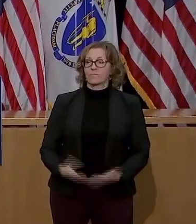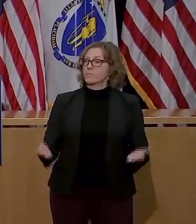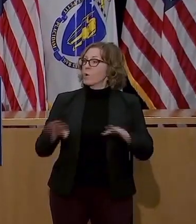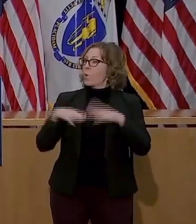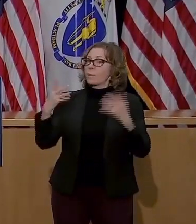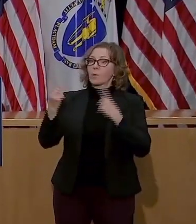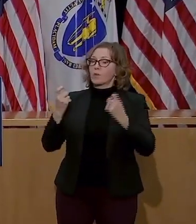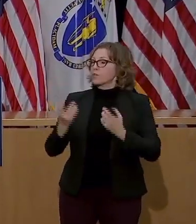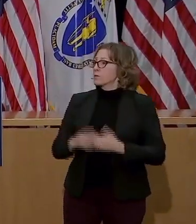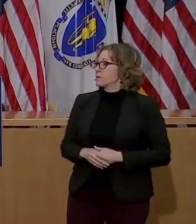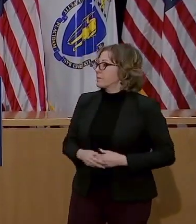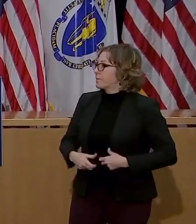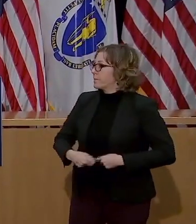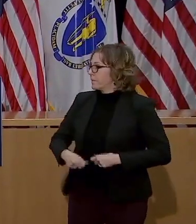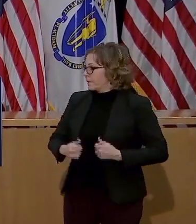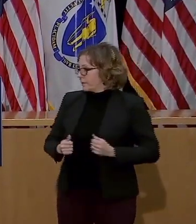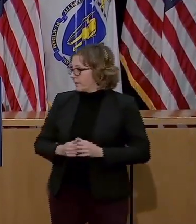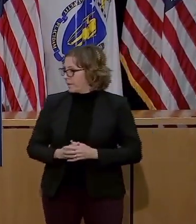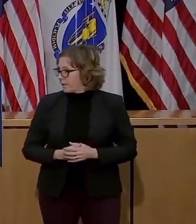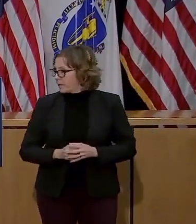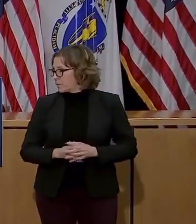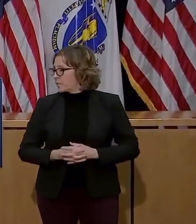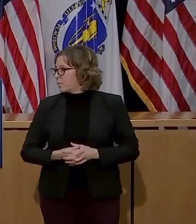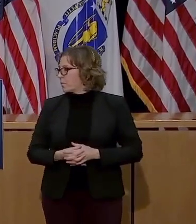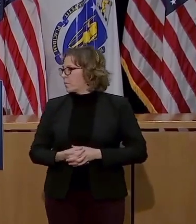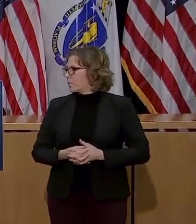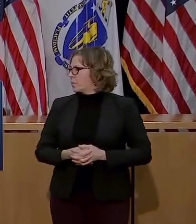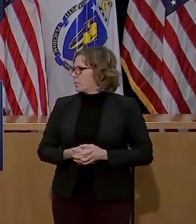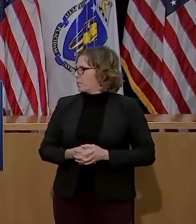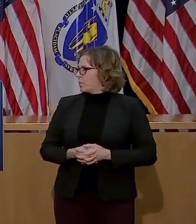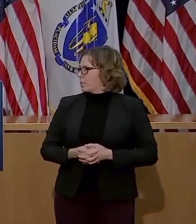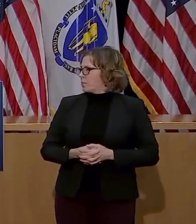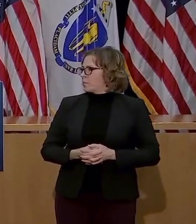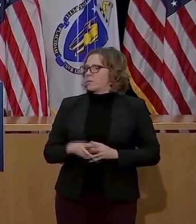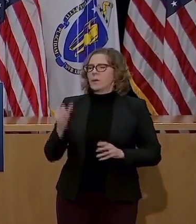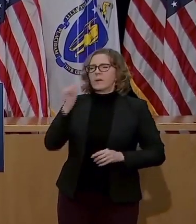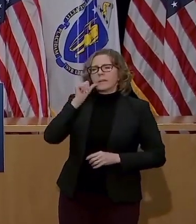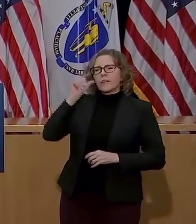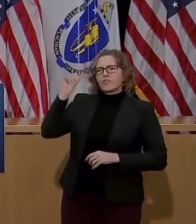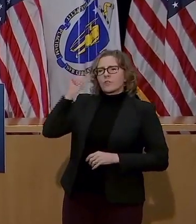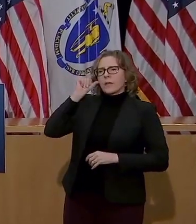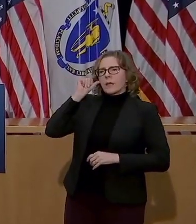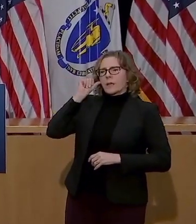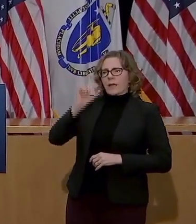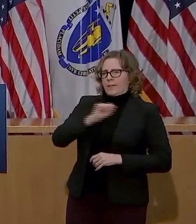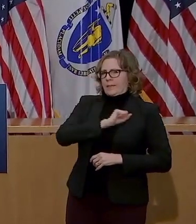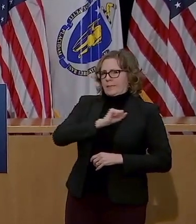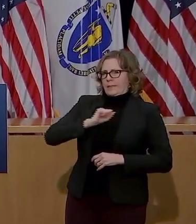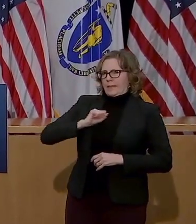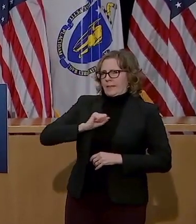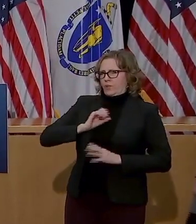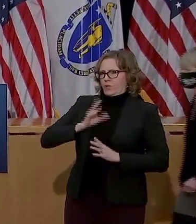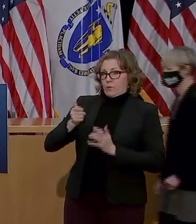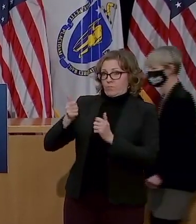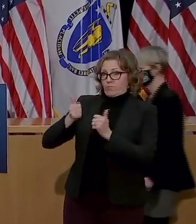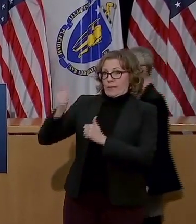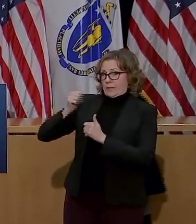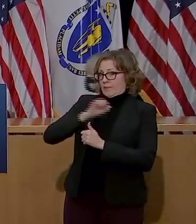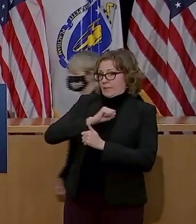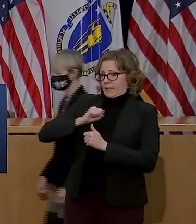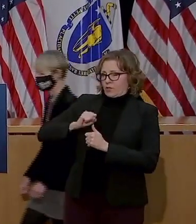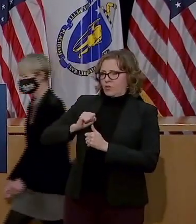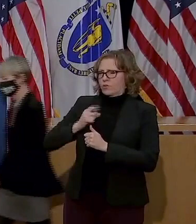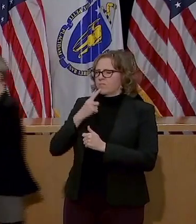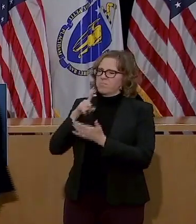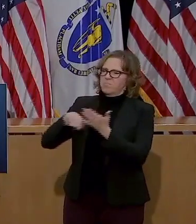Questions? Governor, the Senate President yesterday criticized the rollout as confusing, that a lot of people don't understand how